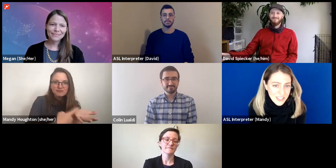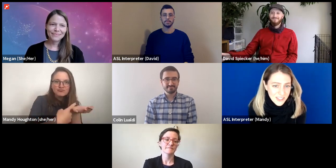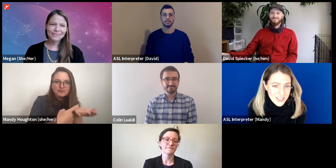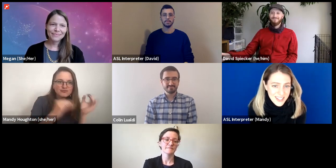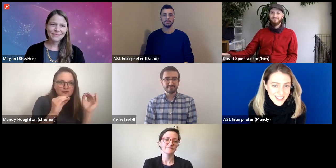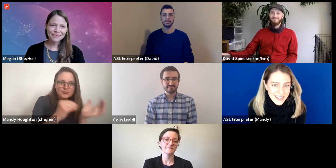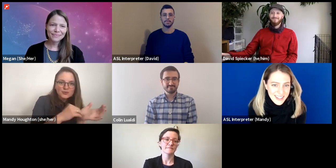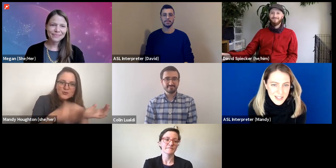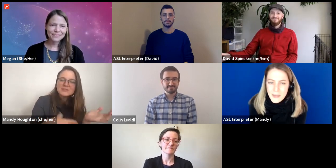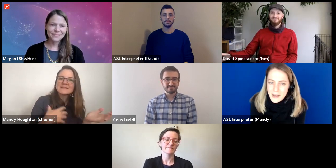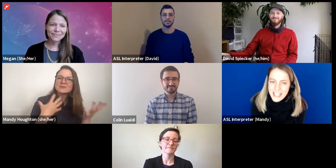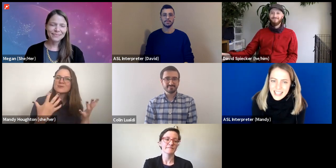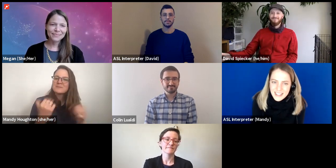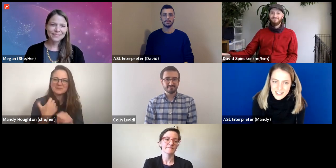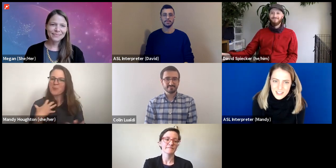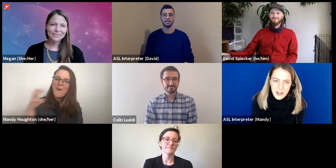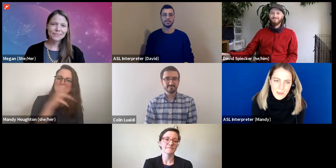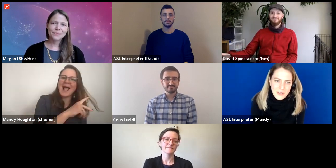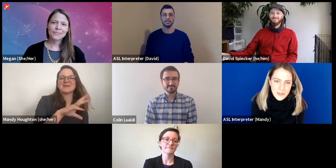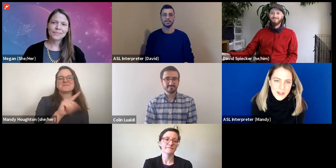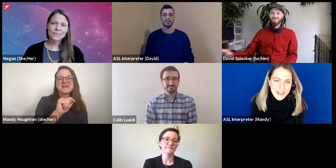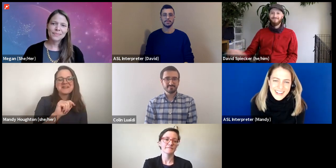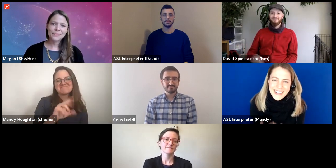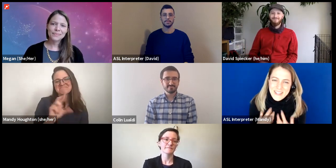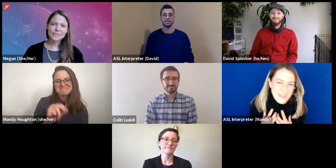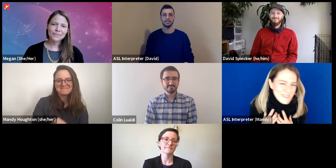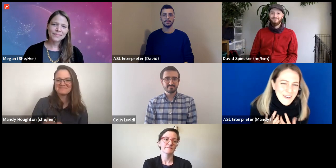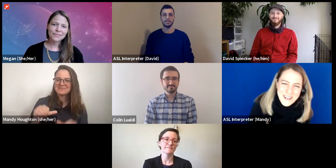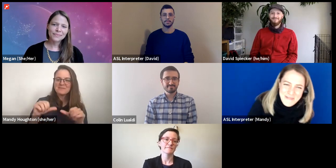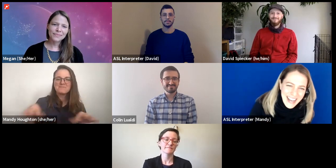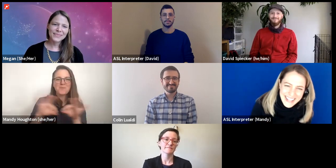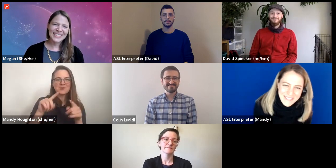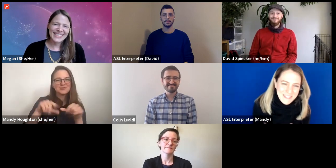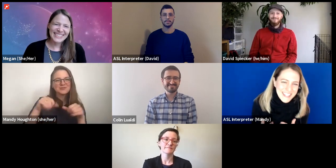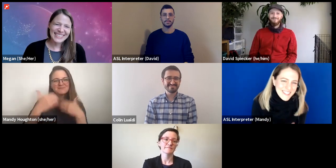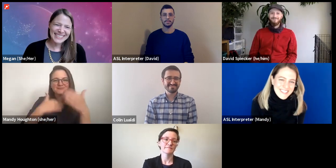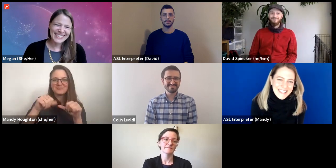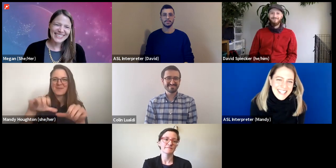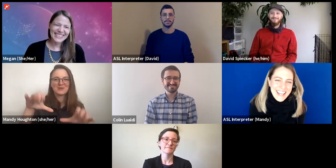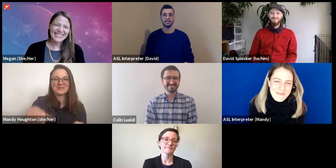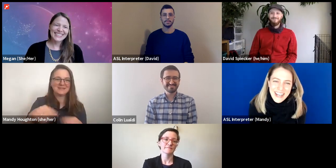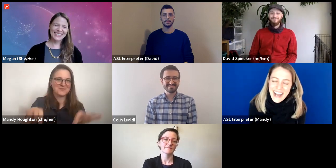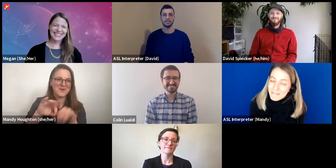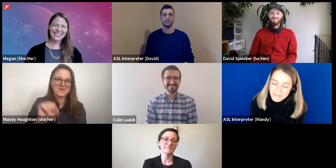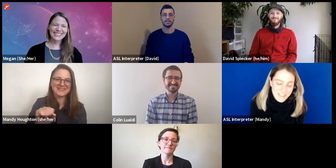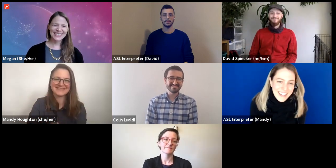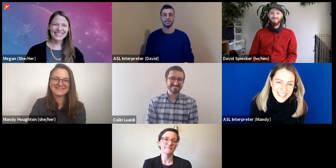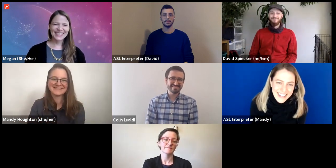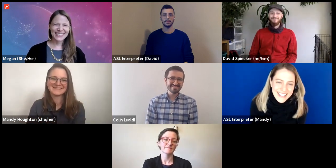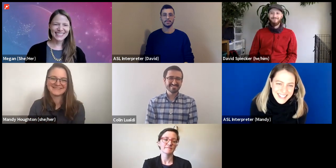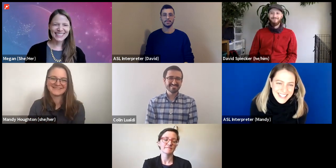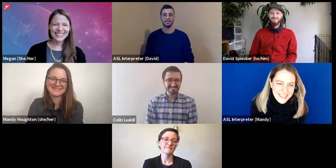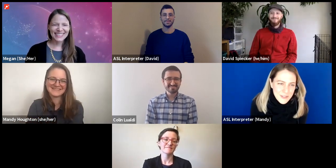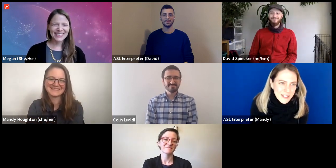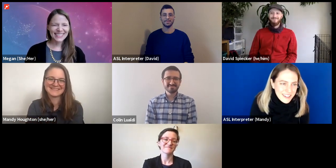STEM fields. It's becoming easier to talk about this work, and it's making me want to go back and be with those students again, but I'm very